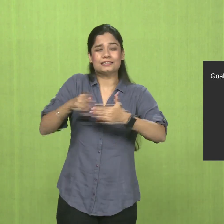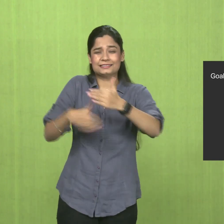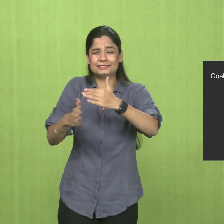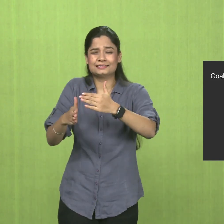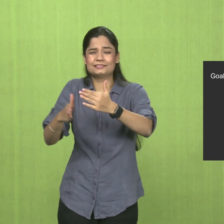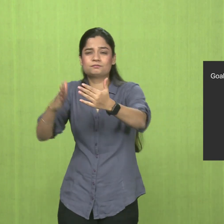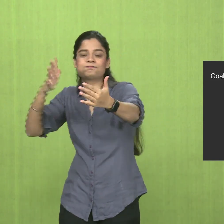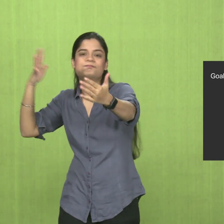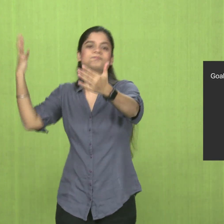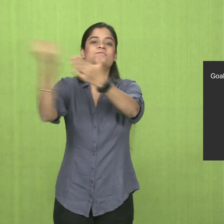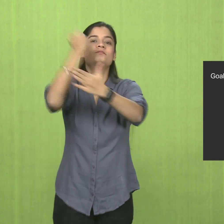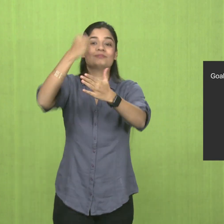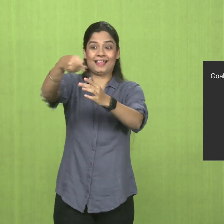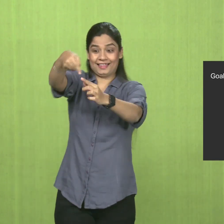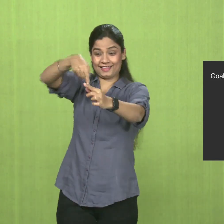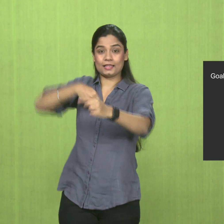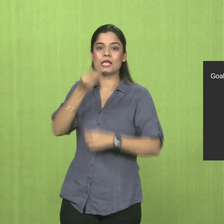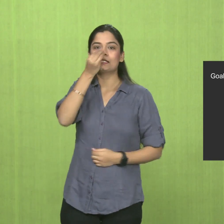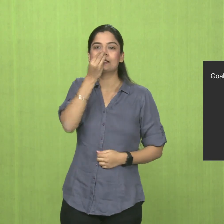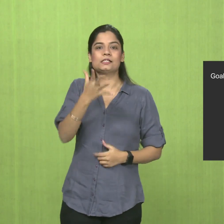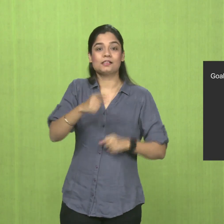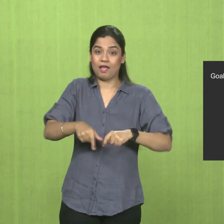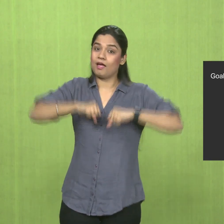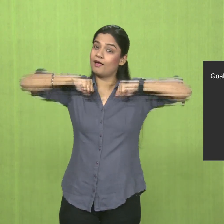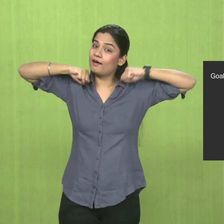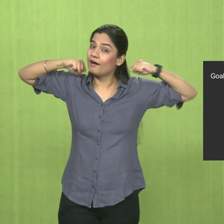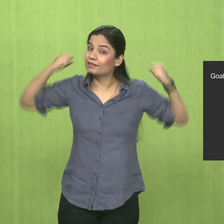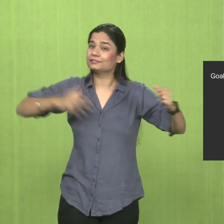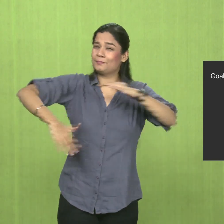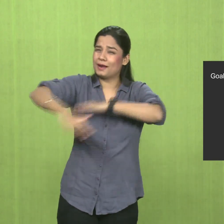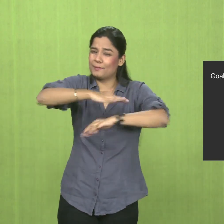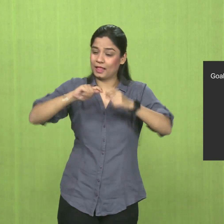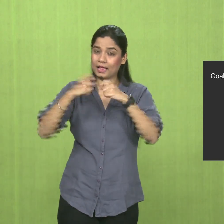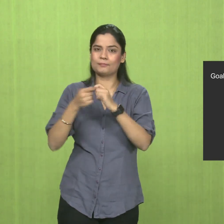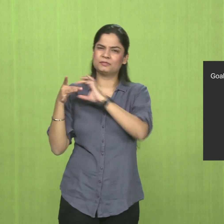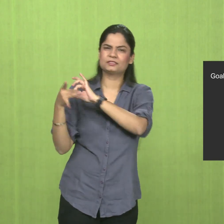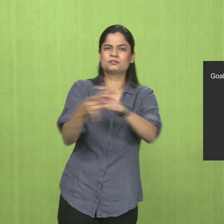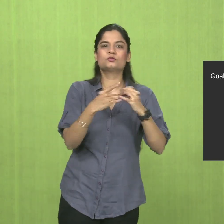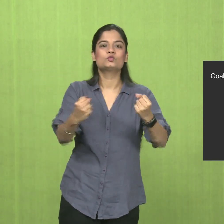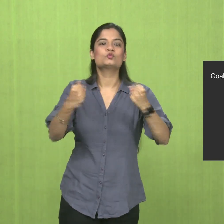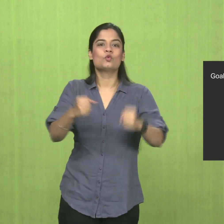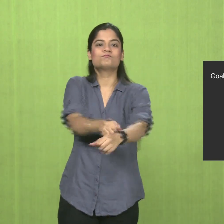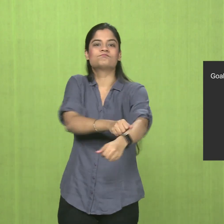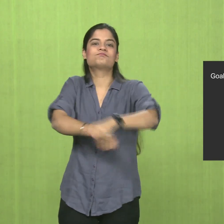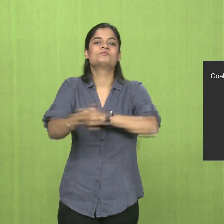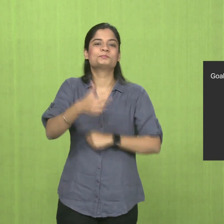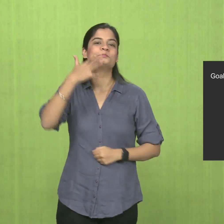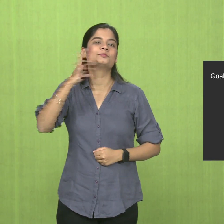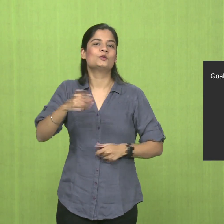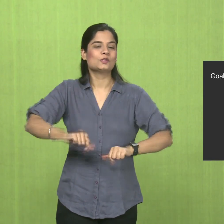barriers, despite the challenges, keeping the patience and achieving the goals. Achieving goals is not easy. We need a team, we need team